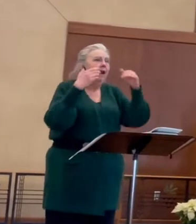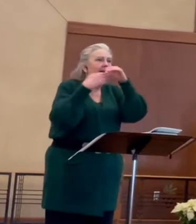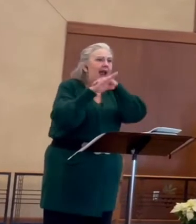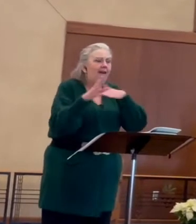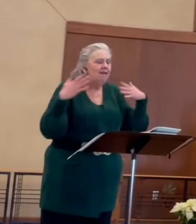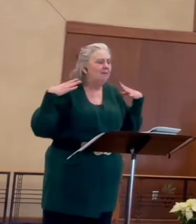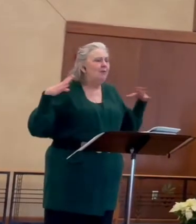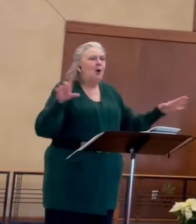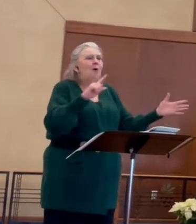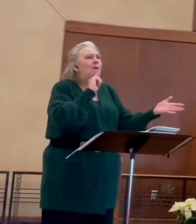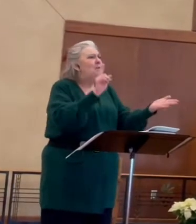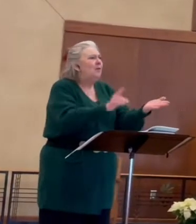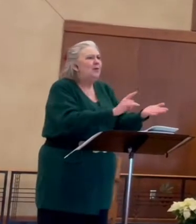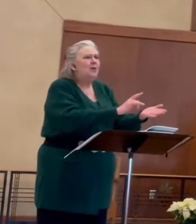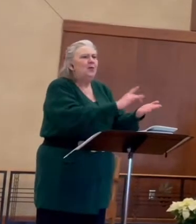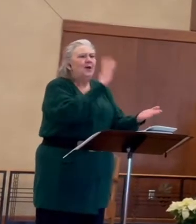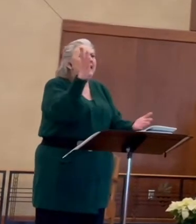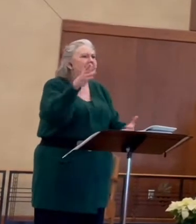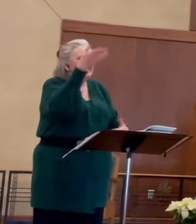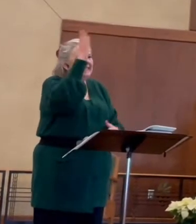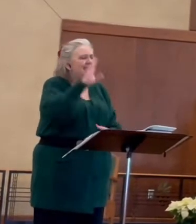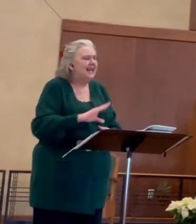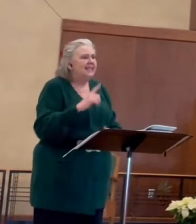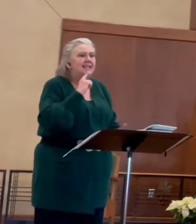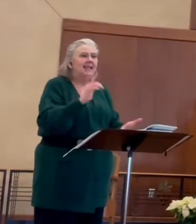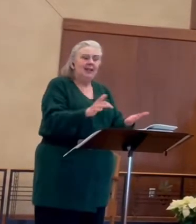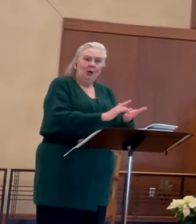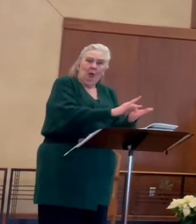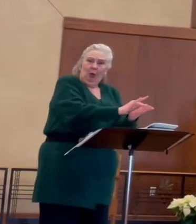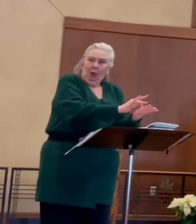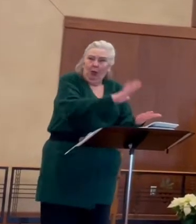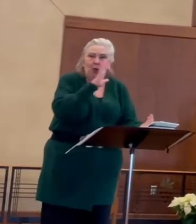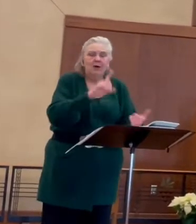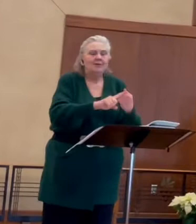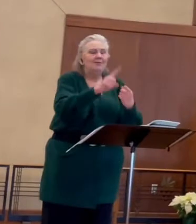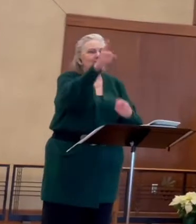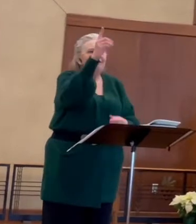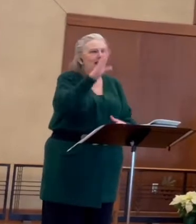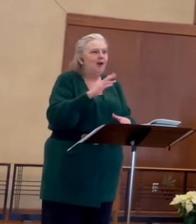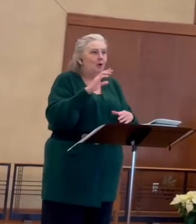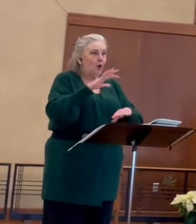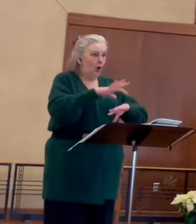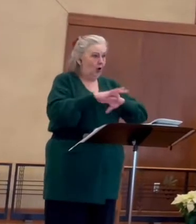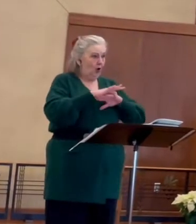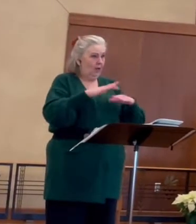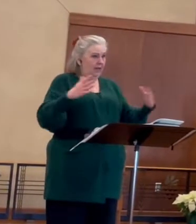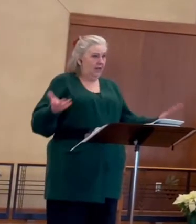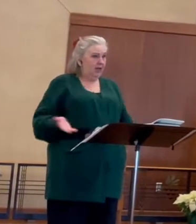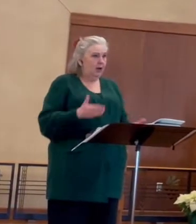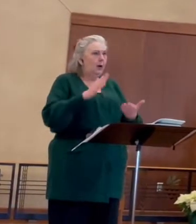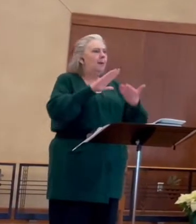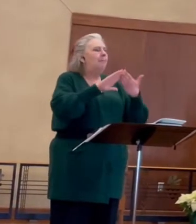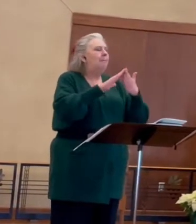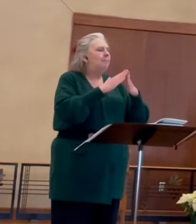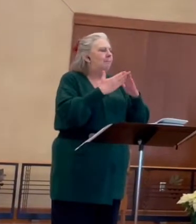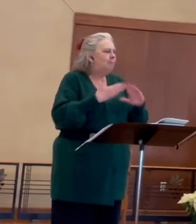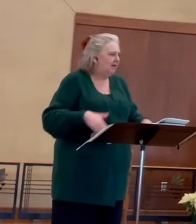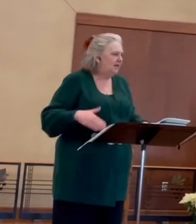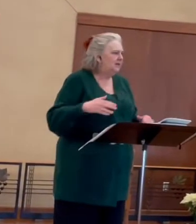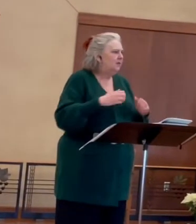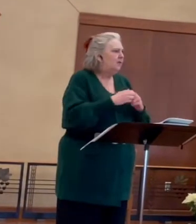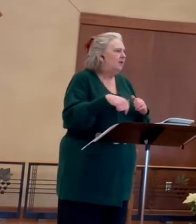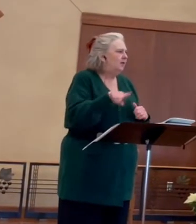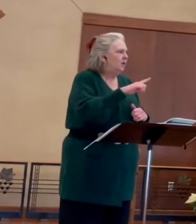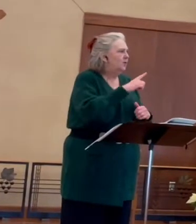and saying, "Glory to God in the highest, and on earth peace among those whom he favors."